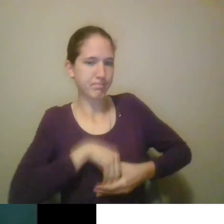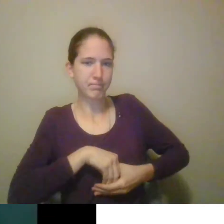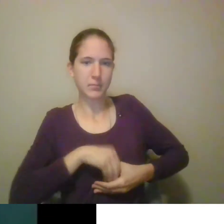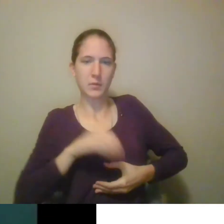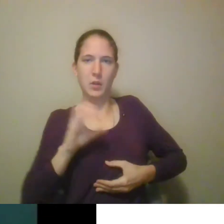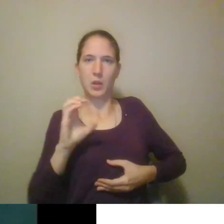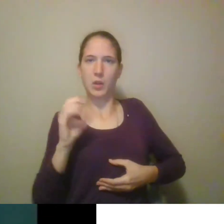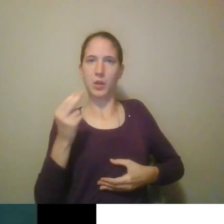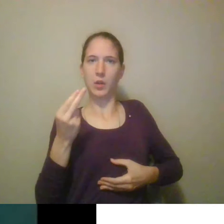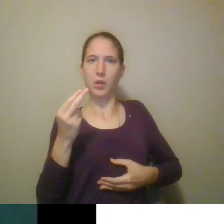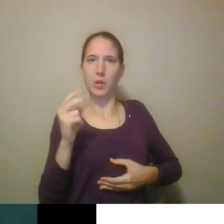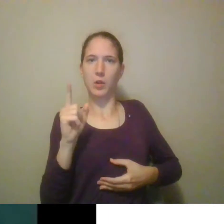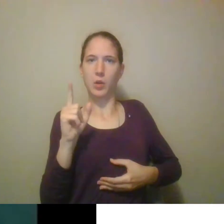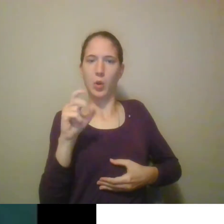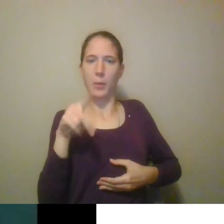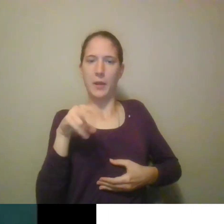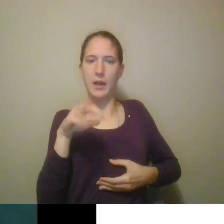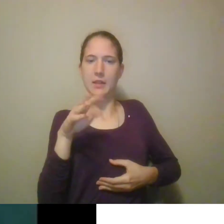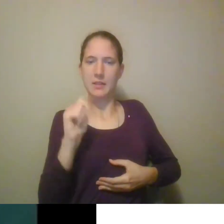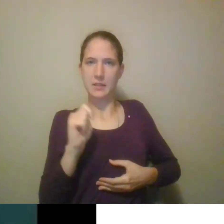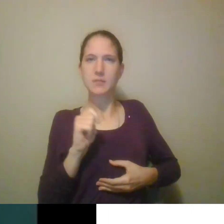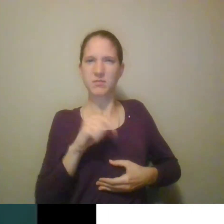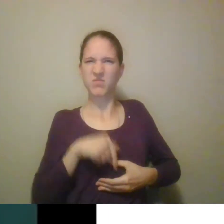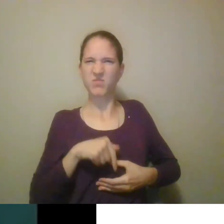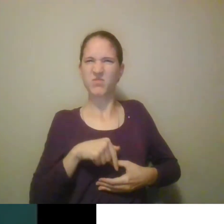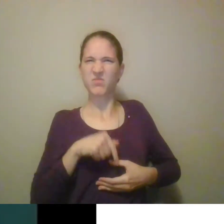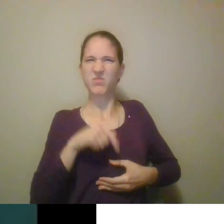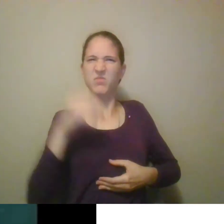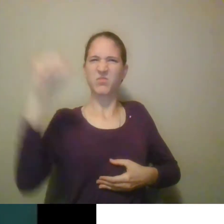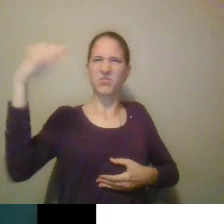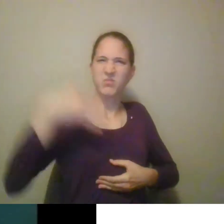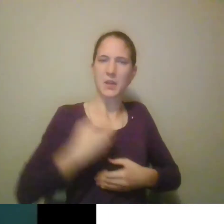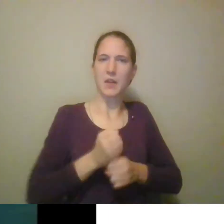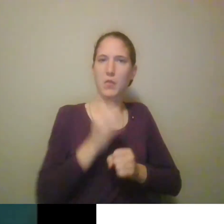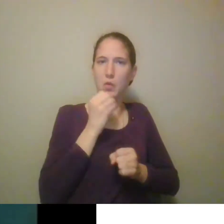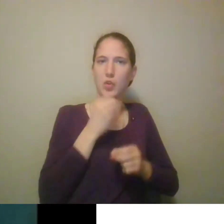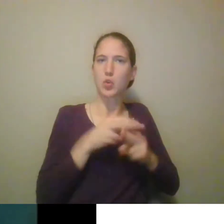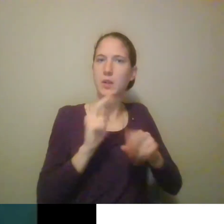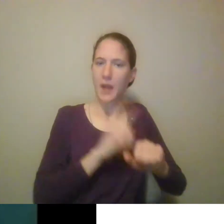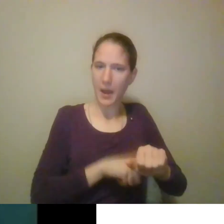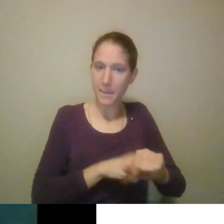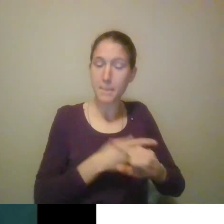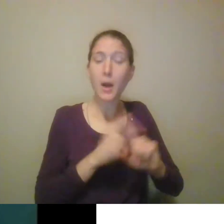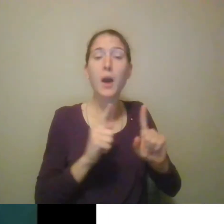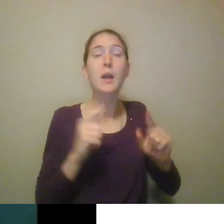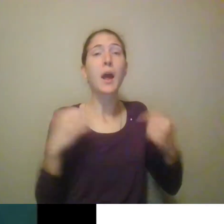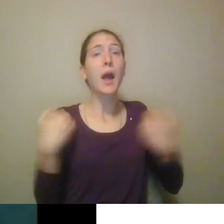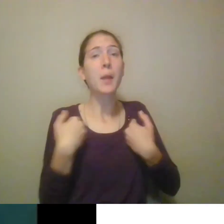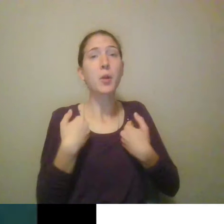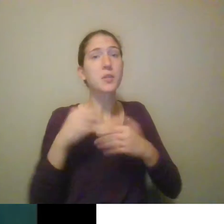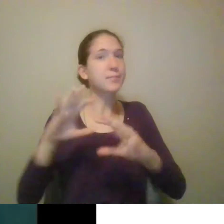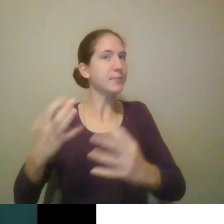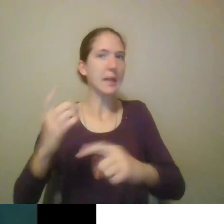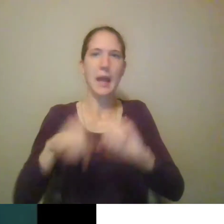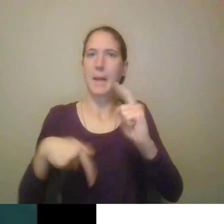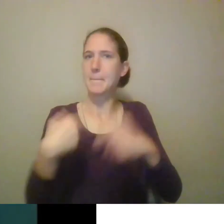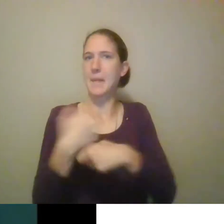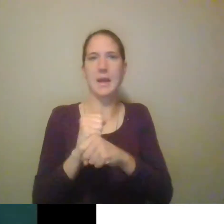cannot make chloroplasts. That's probably a better way to think of it. All right, so they can't make chloroplasts to have them to use.